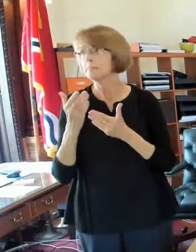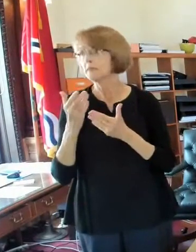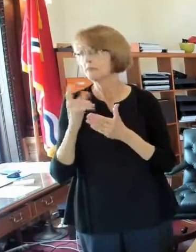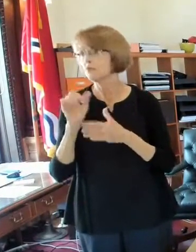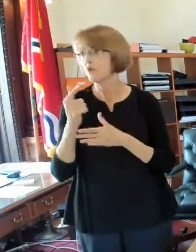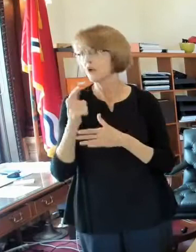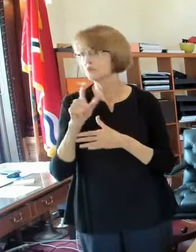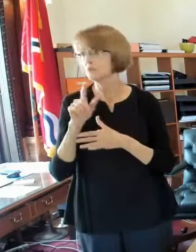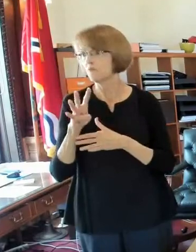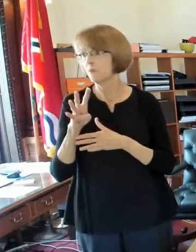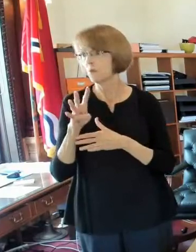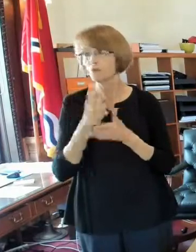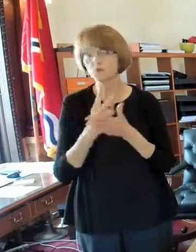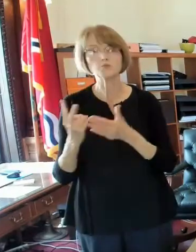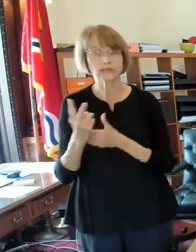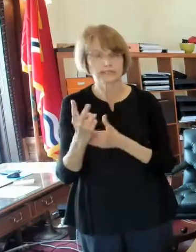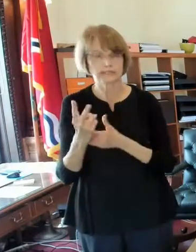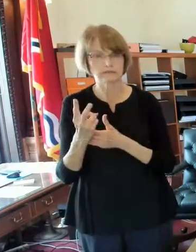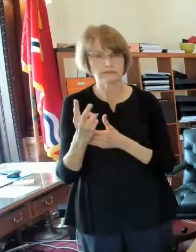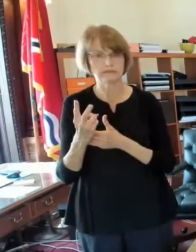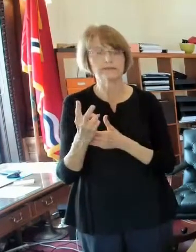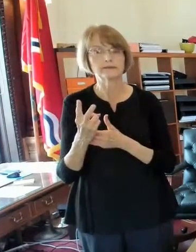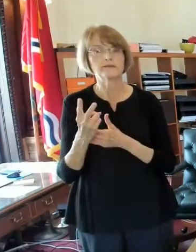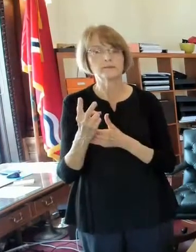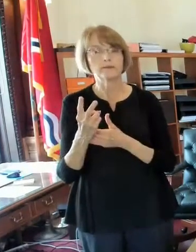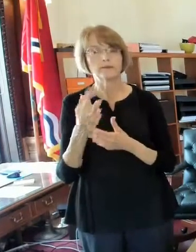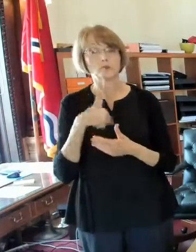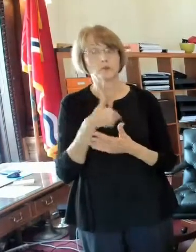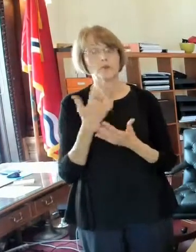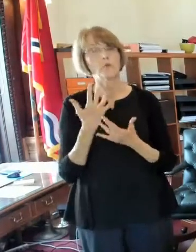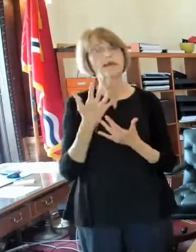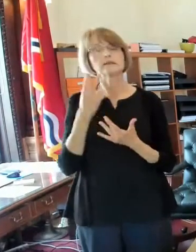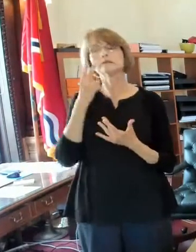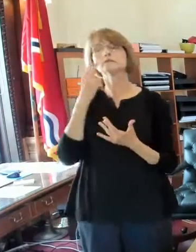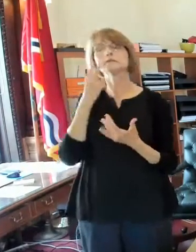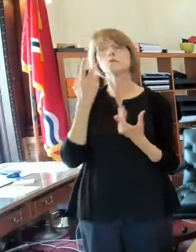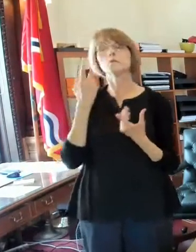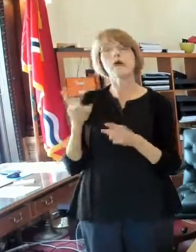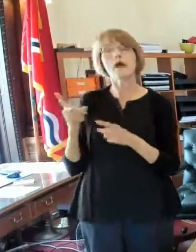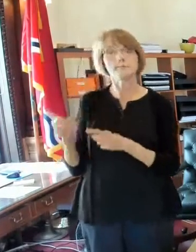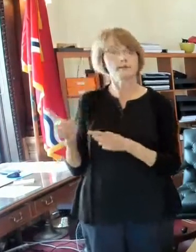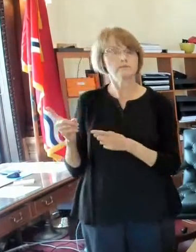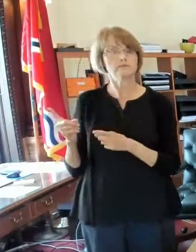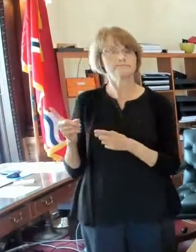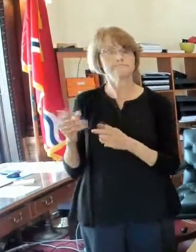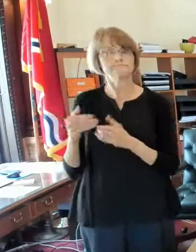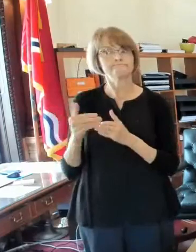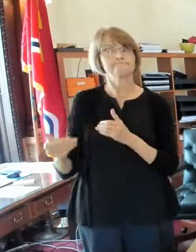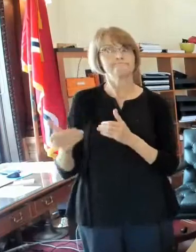which I guess is the week after that. So we're waiting to see exactly what's going to happen there.